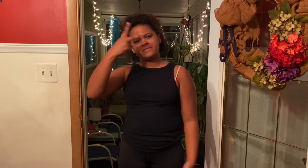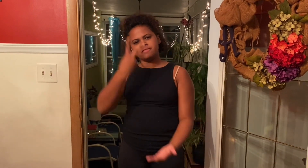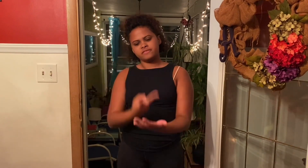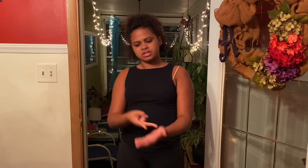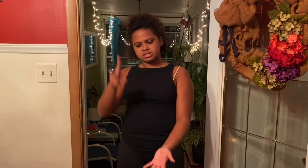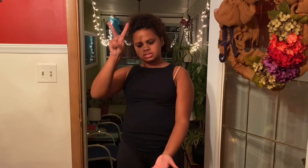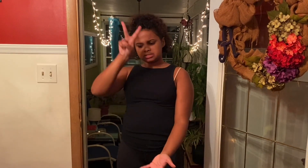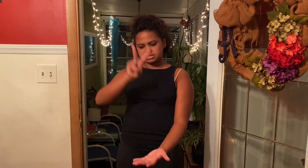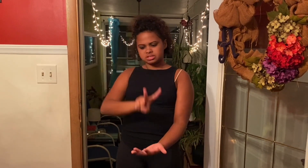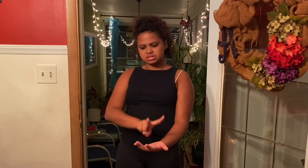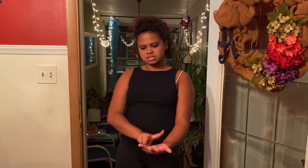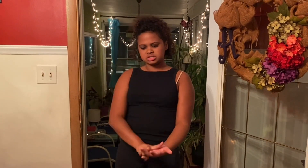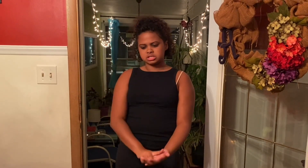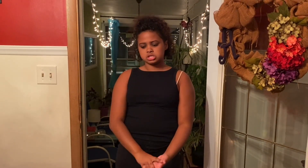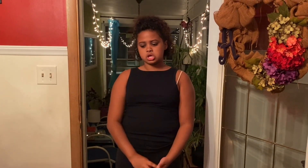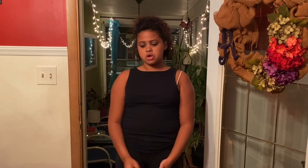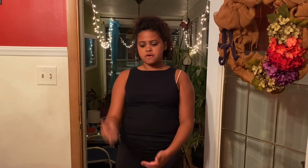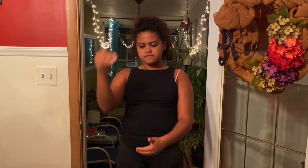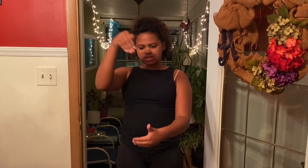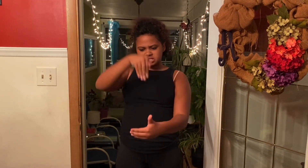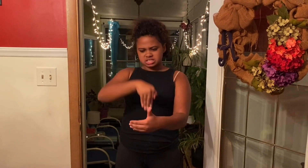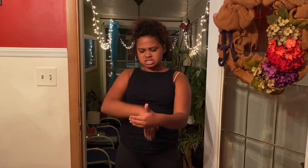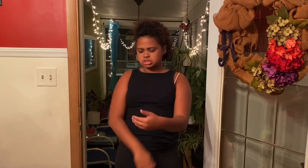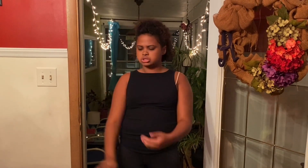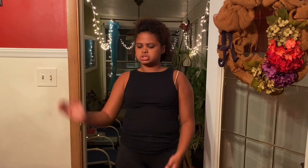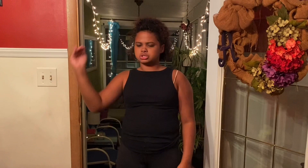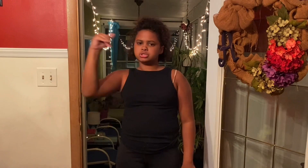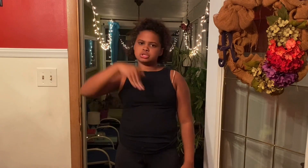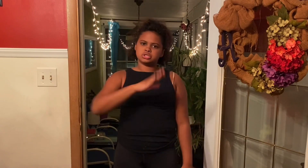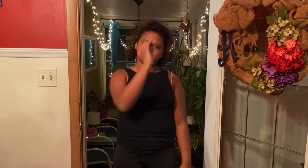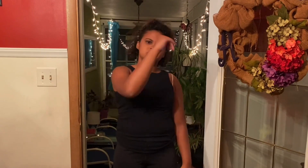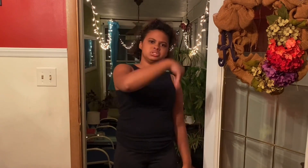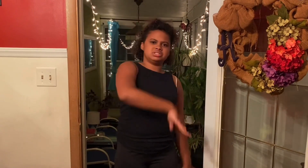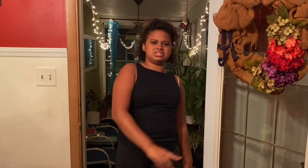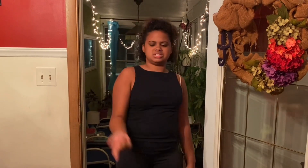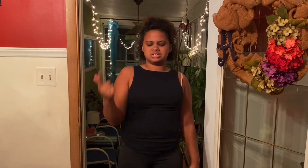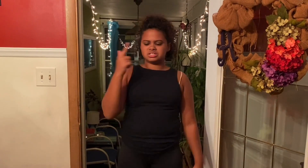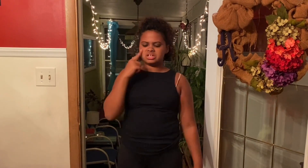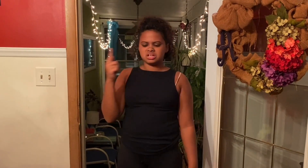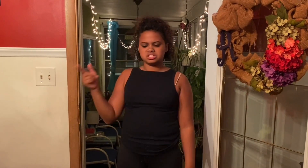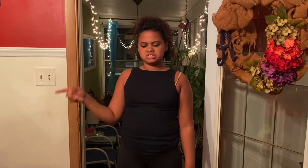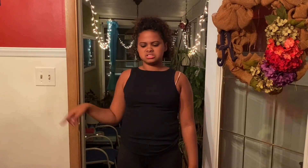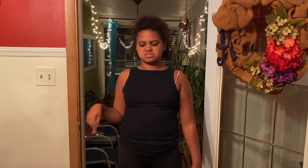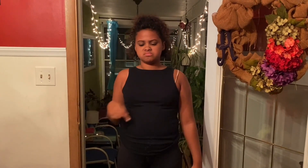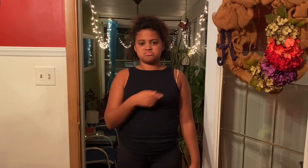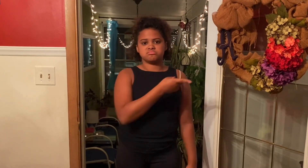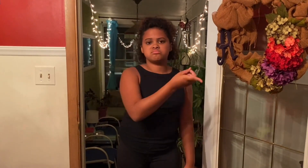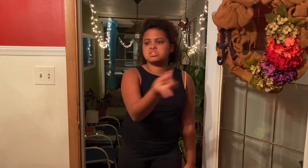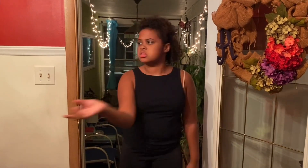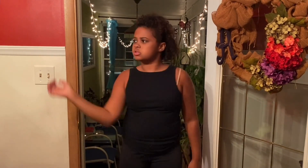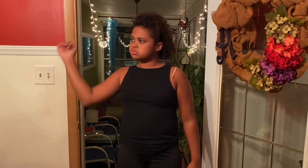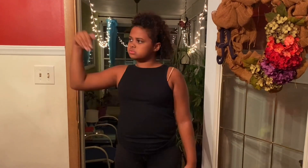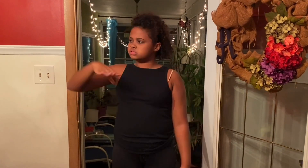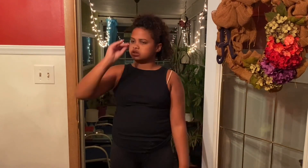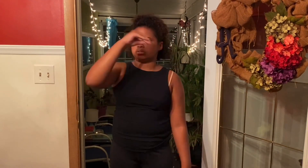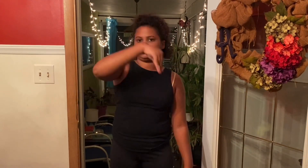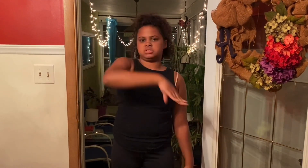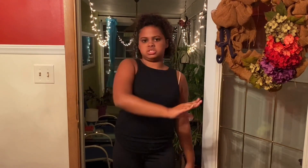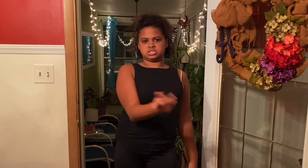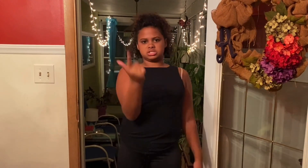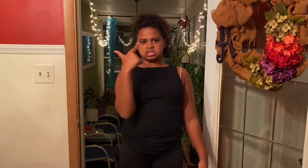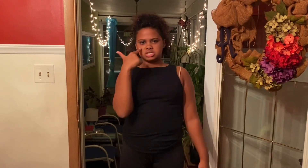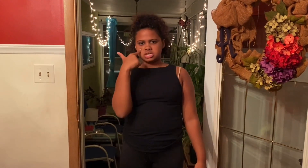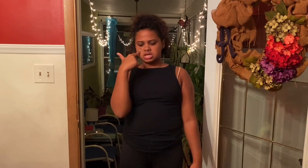I'm never falling apart this high I'm never Falling into your ocean eyes Those